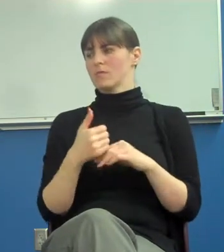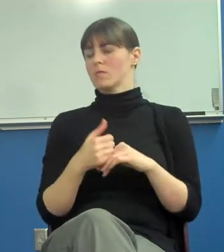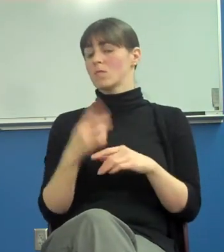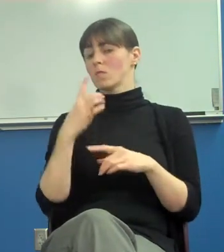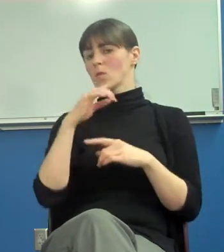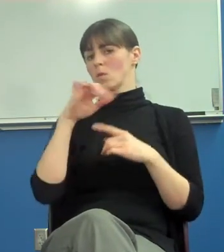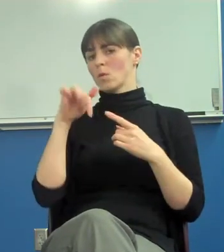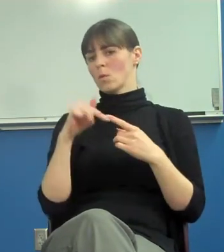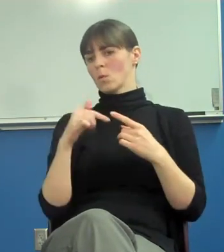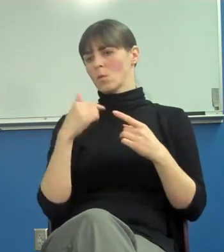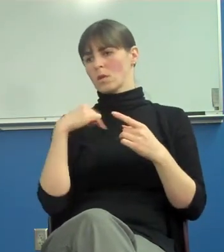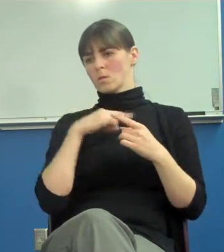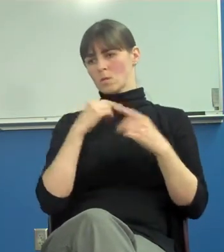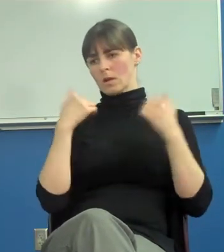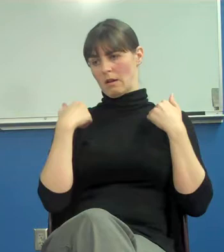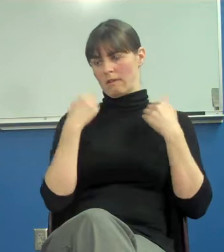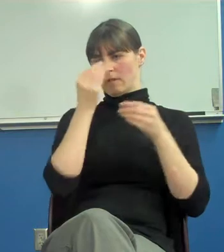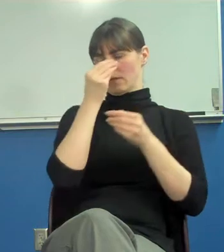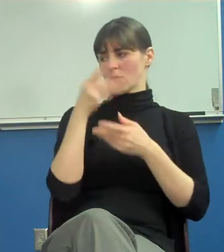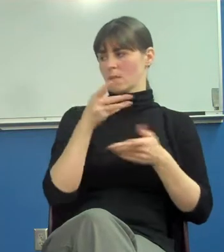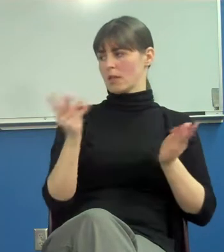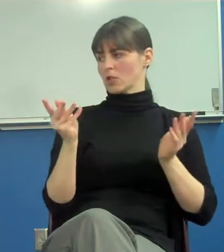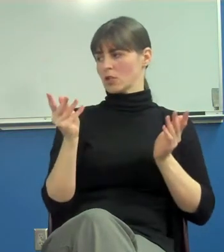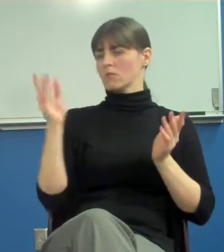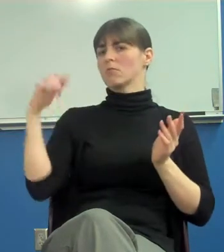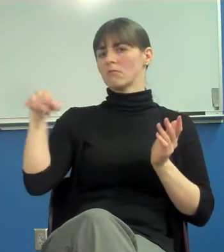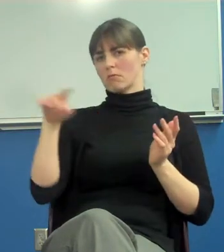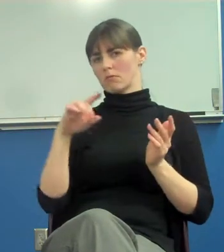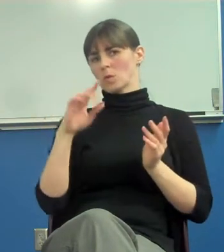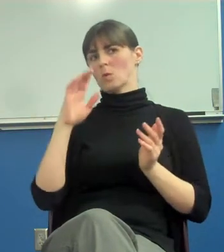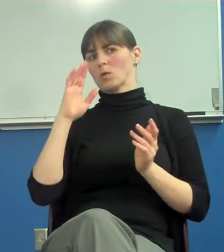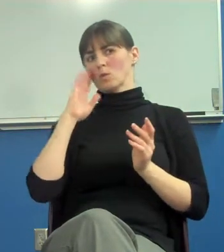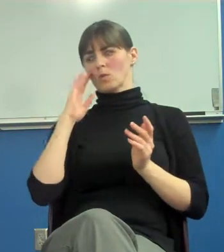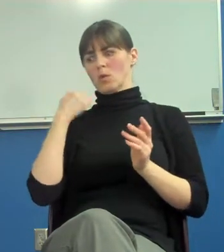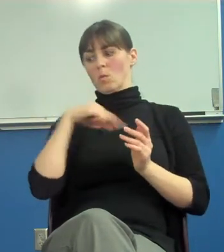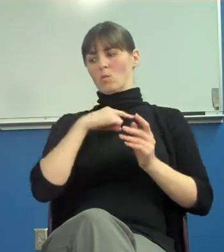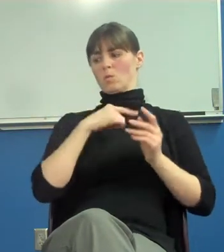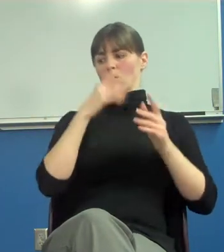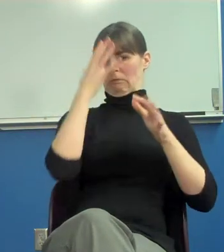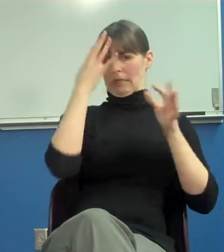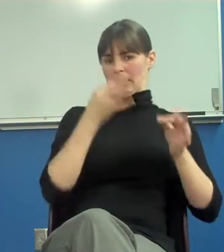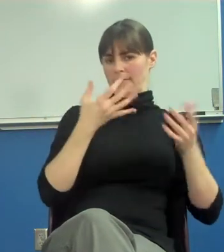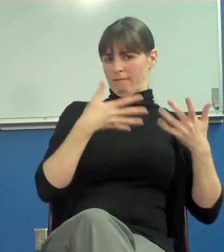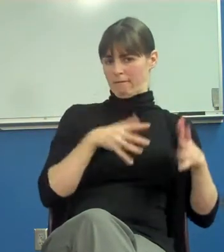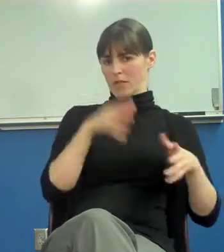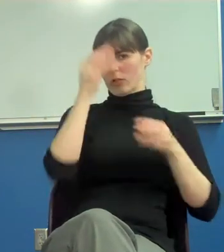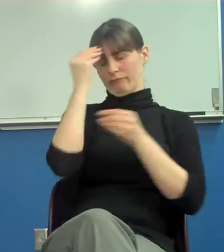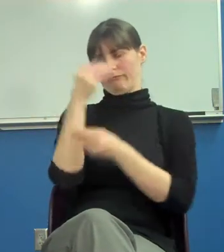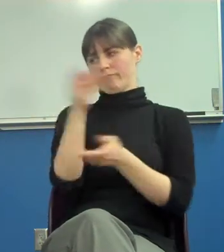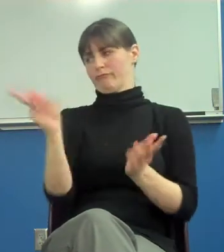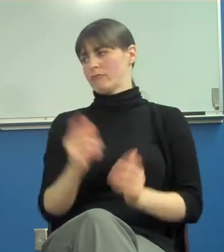we have all that definite information, you guys will all know as soon as we know.